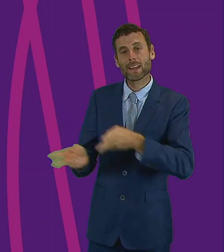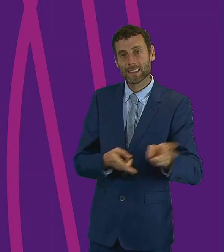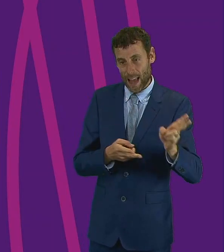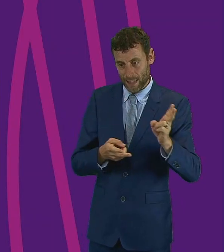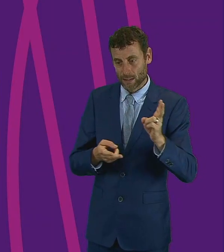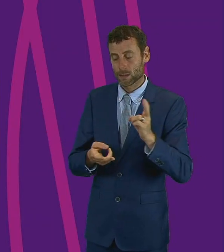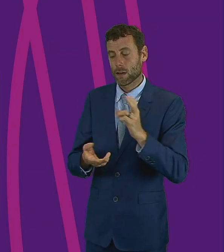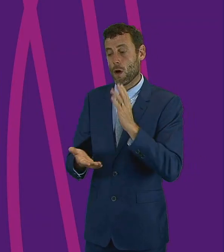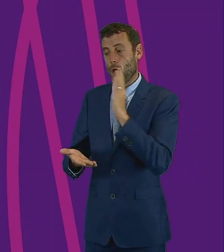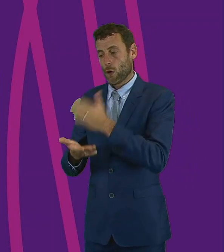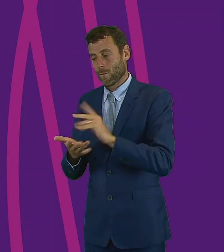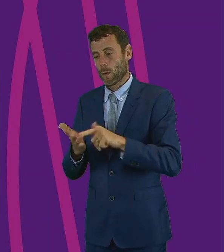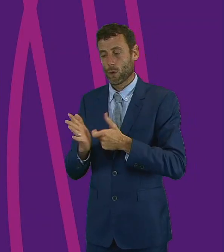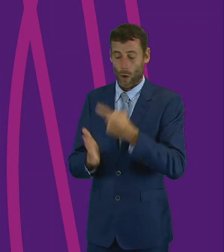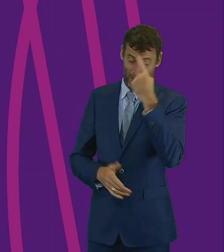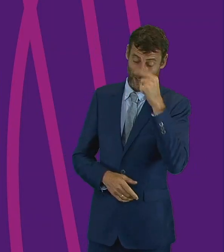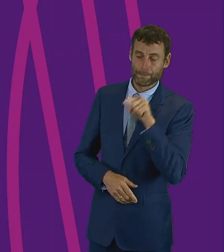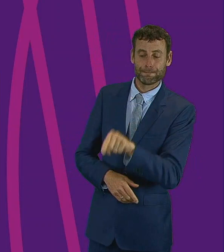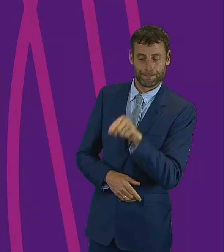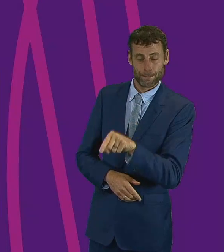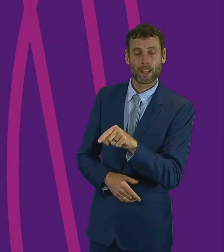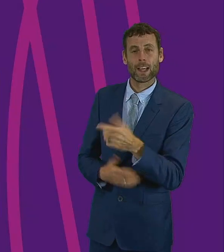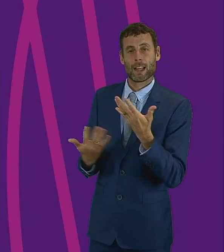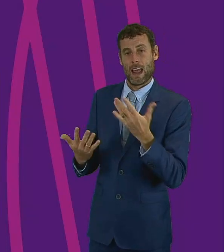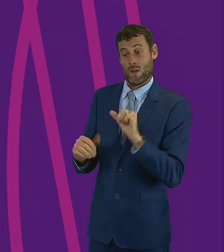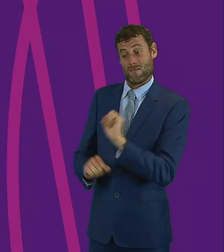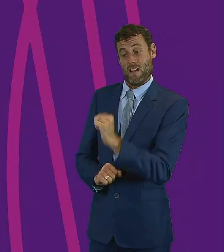confirmed or presumed link to COVID is now